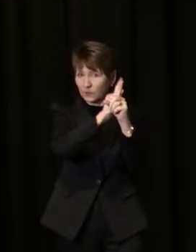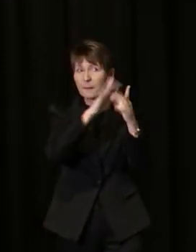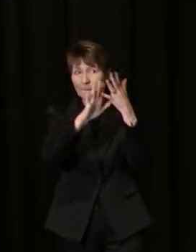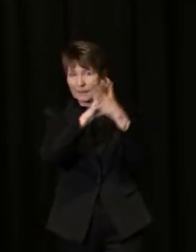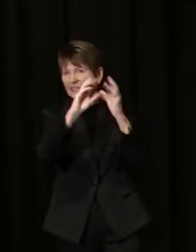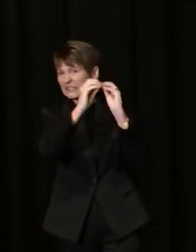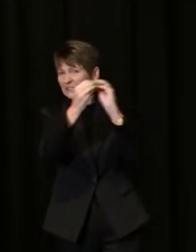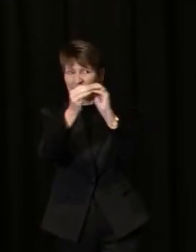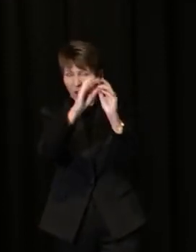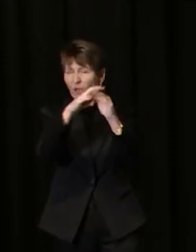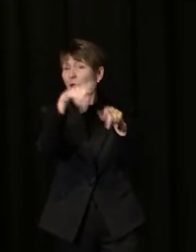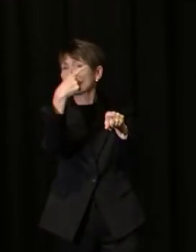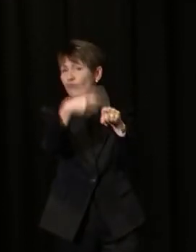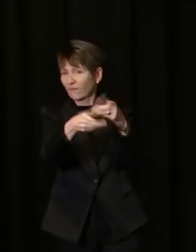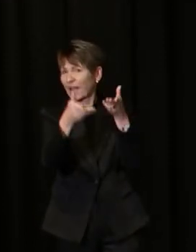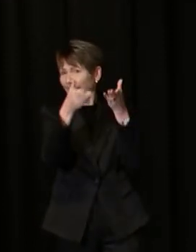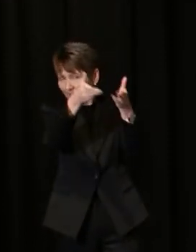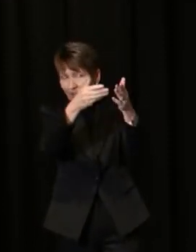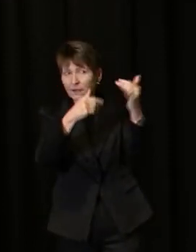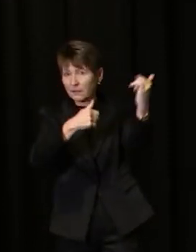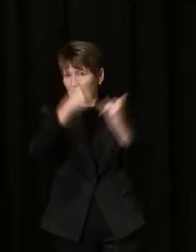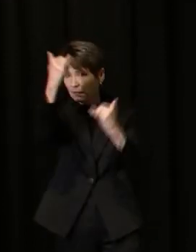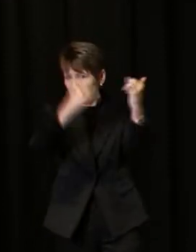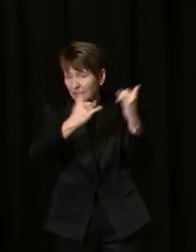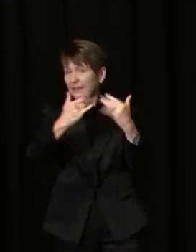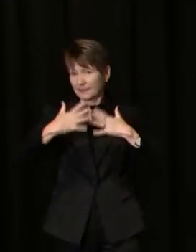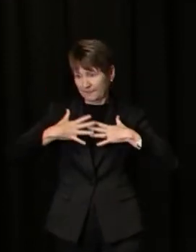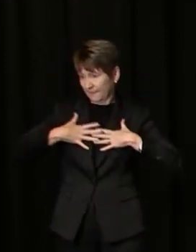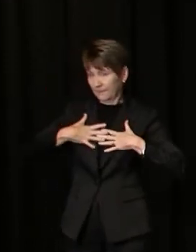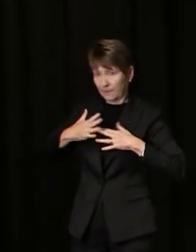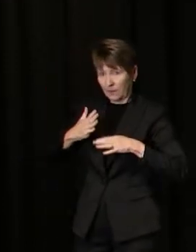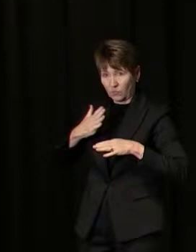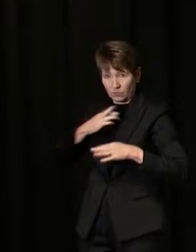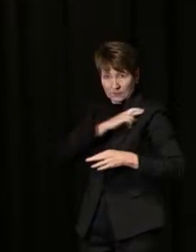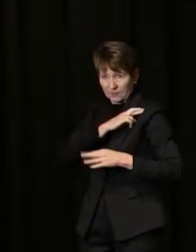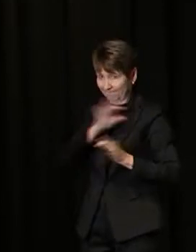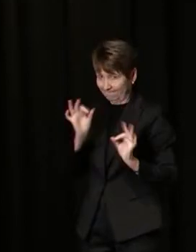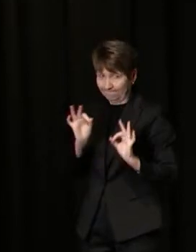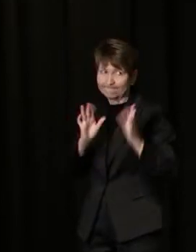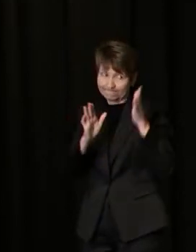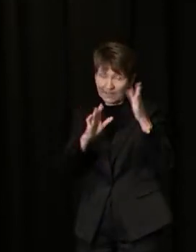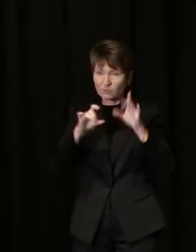and who can come and when, I'll leave that to the federal government to make announcements about that.